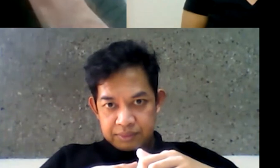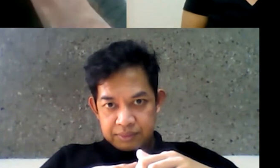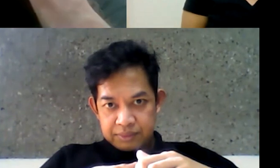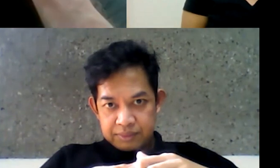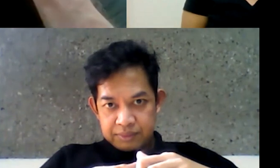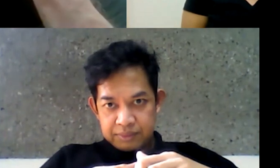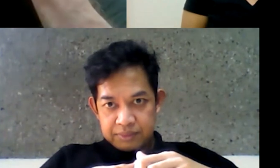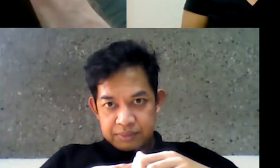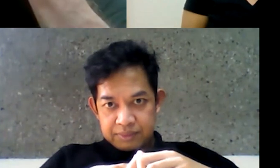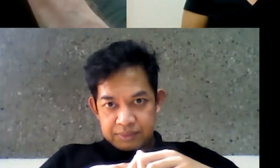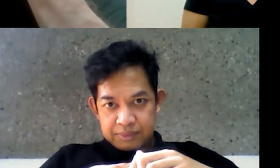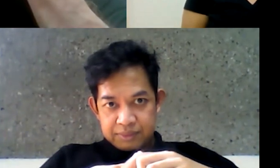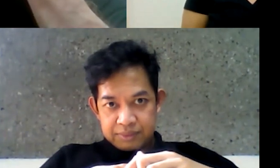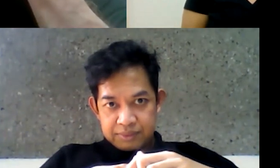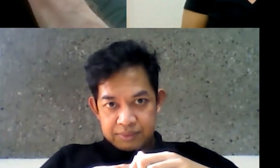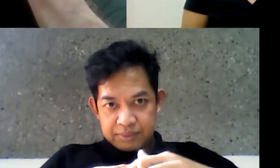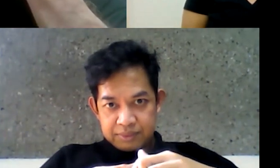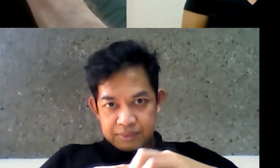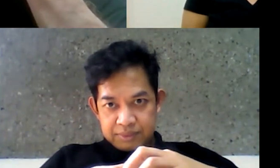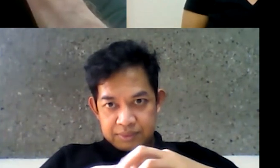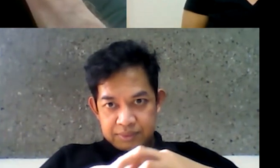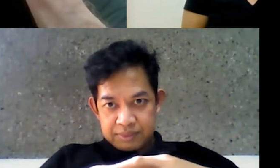Not saying, I like Jasmine's answer.